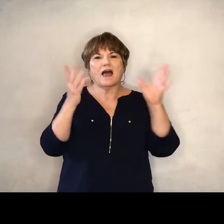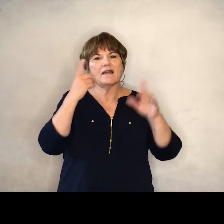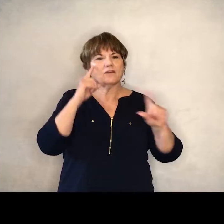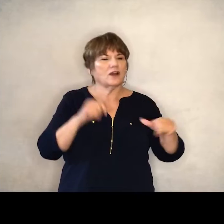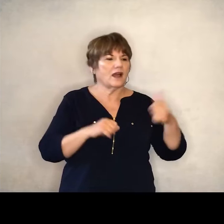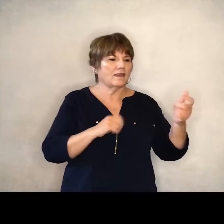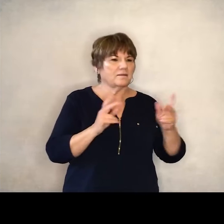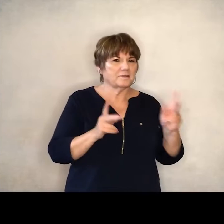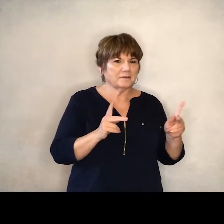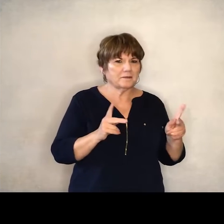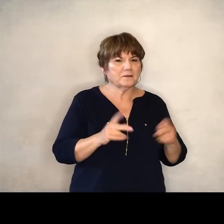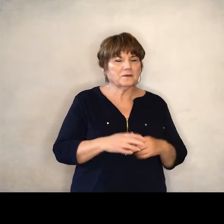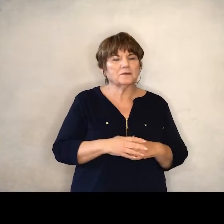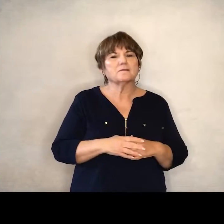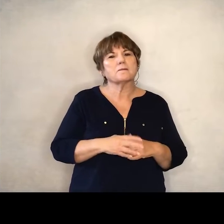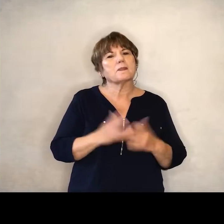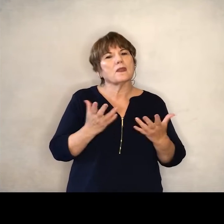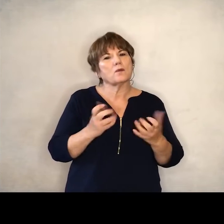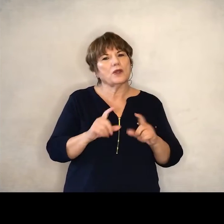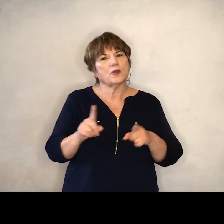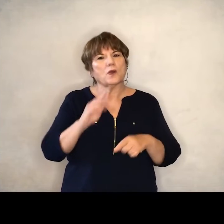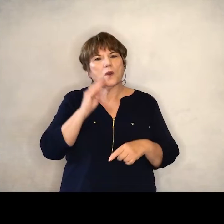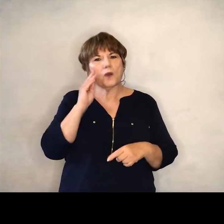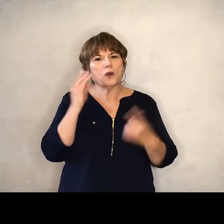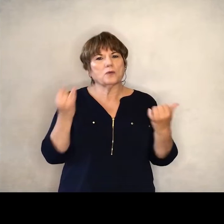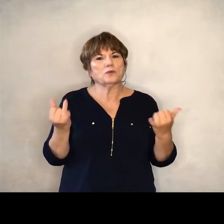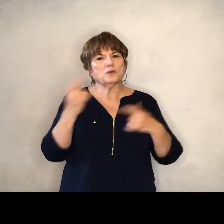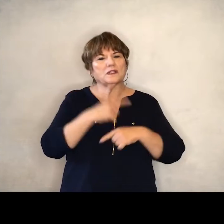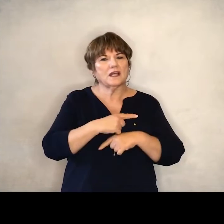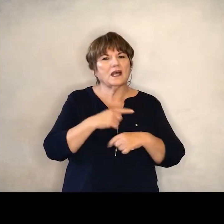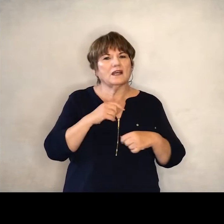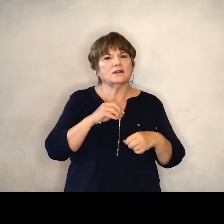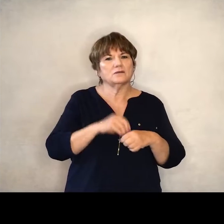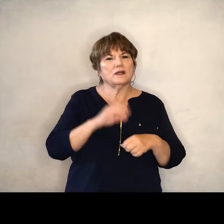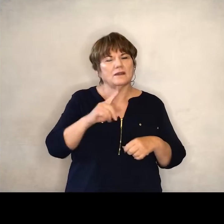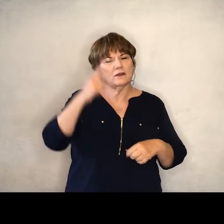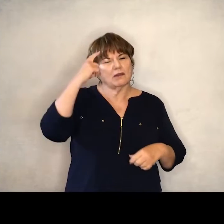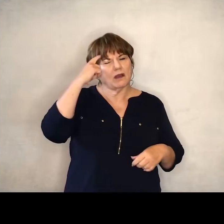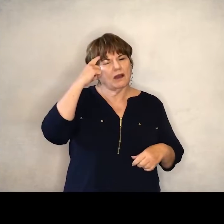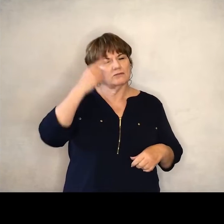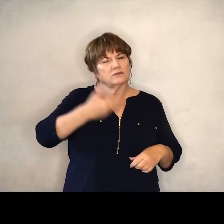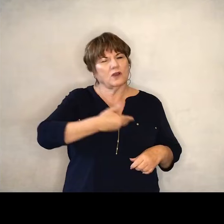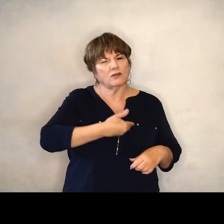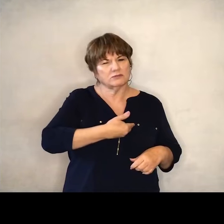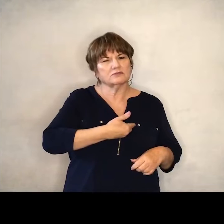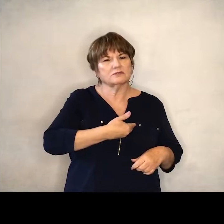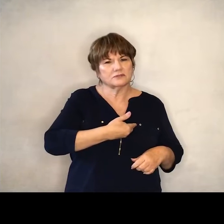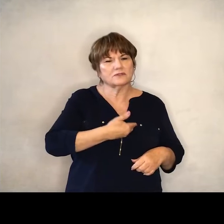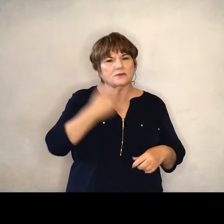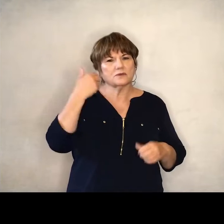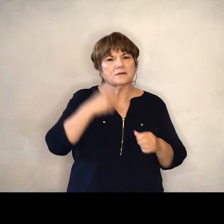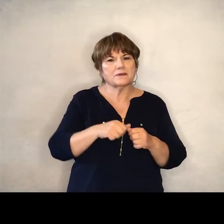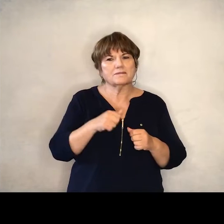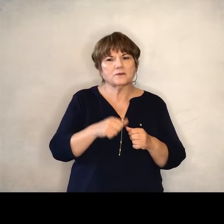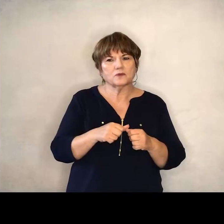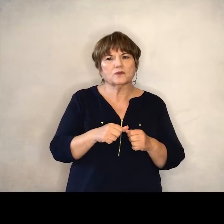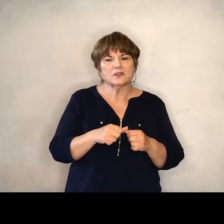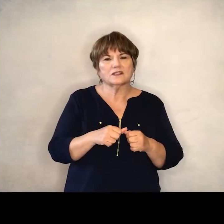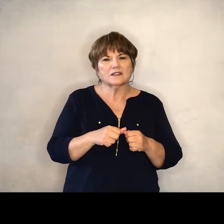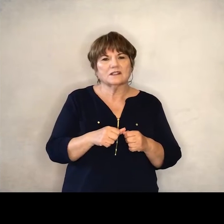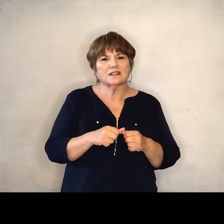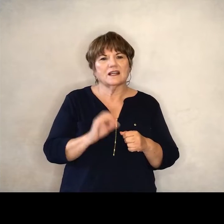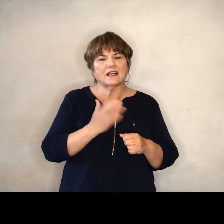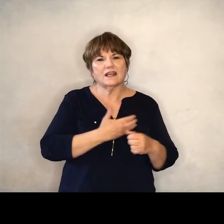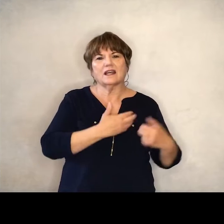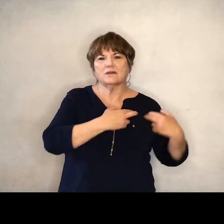And so I want you to go home today with that in your heads and in your hearts, remembering that it's our